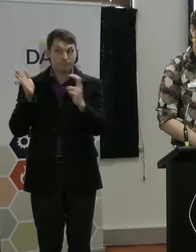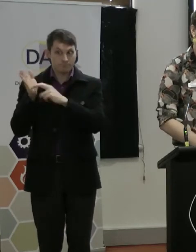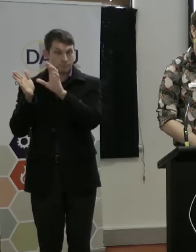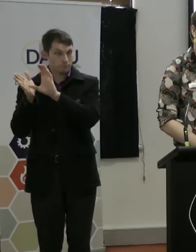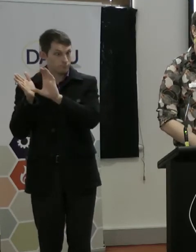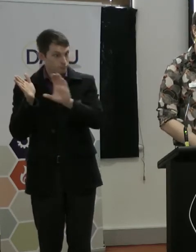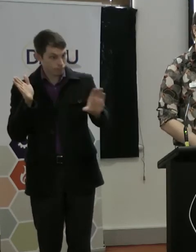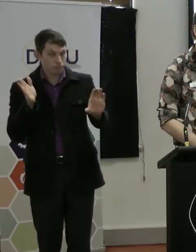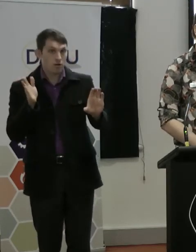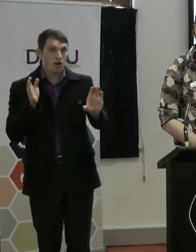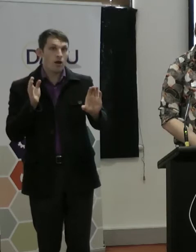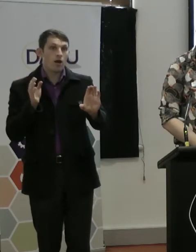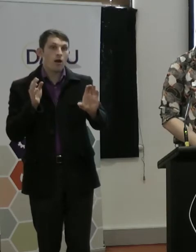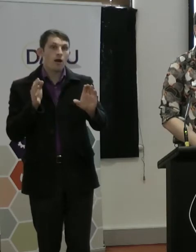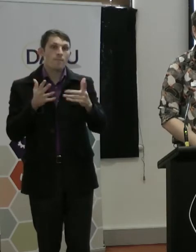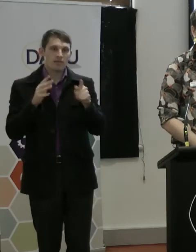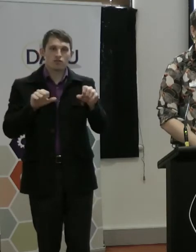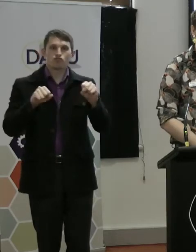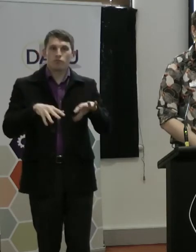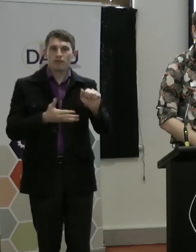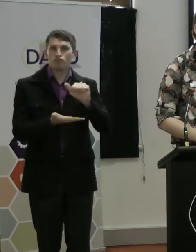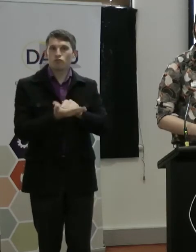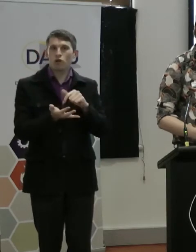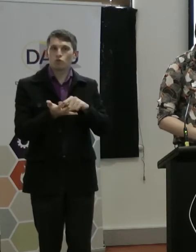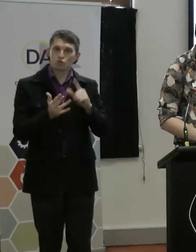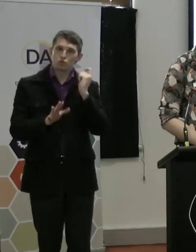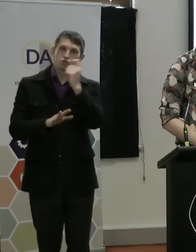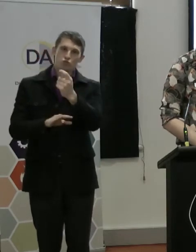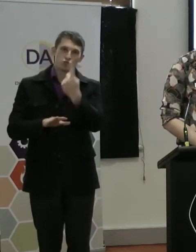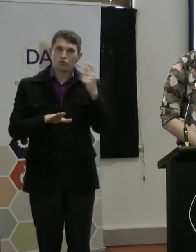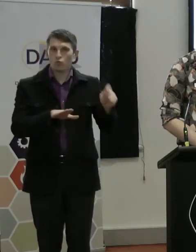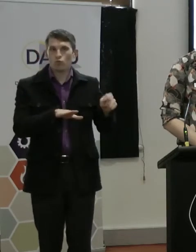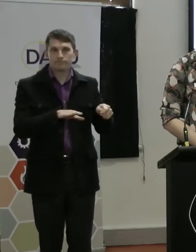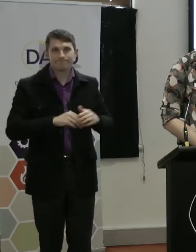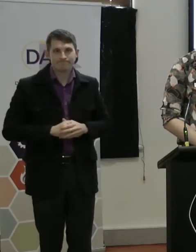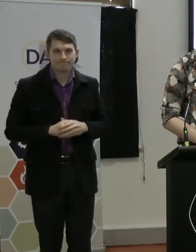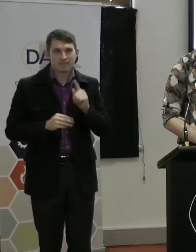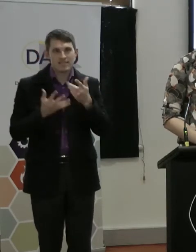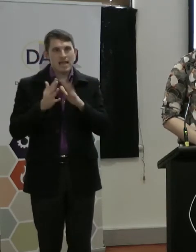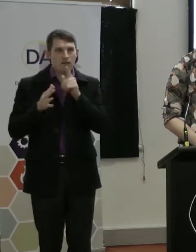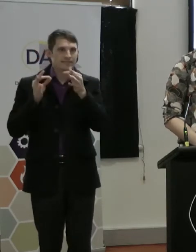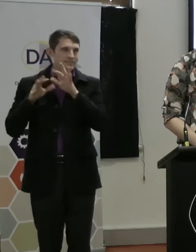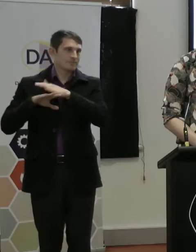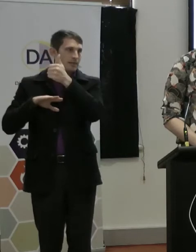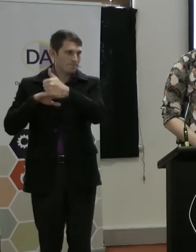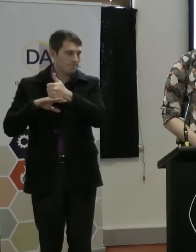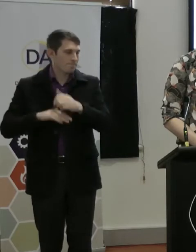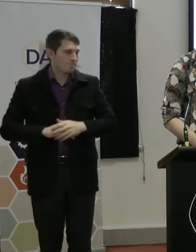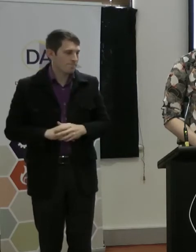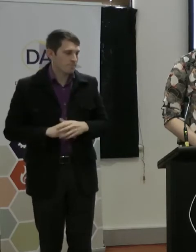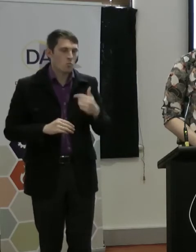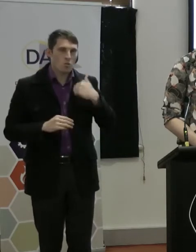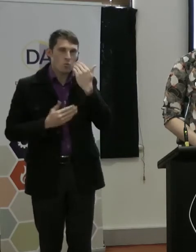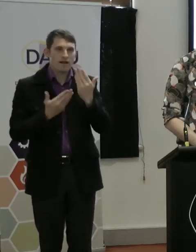their rights to bring a civil claim, which is it's the way the scheme's been set up, but that's something that we obviously give